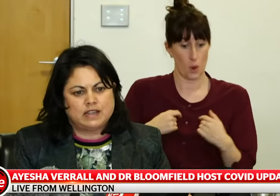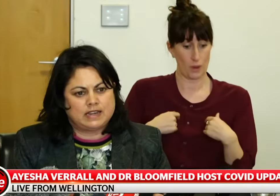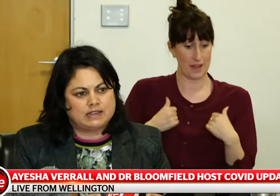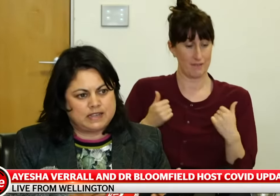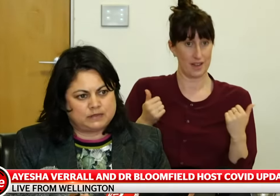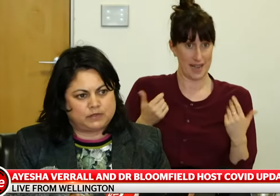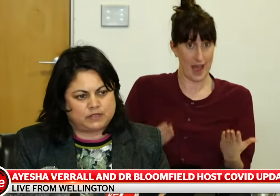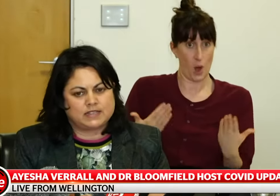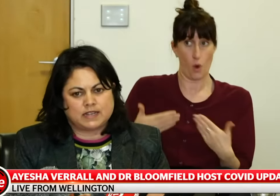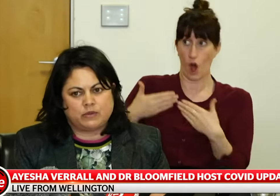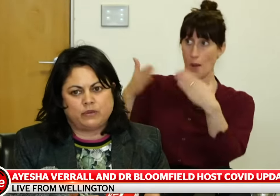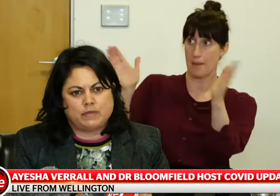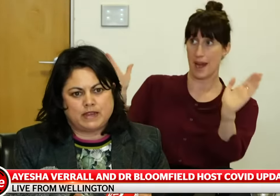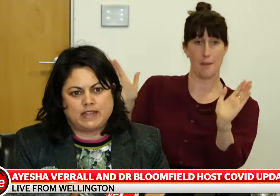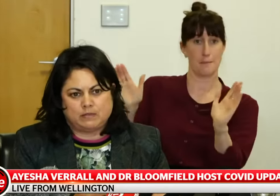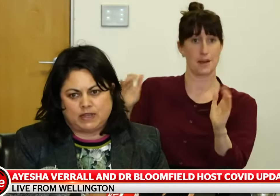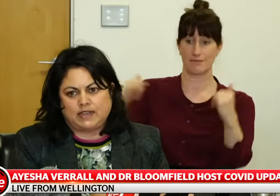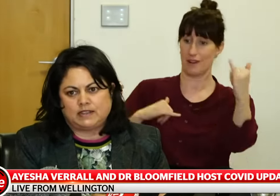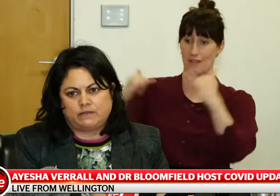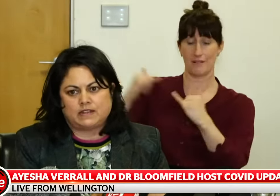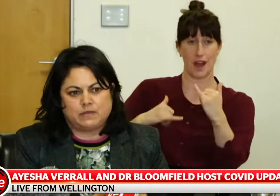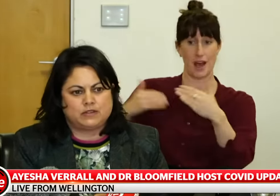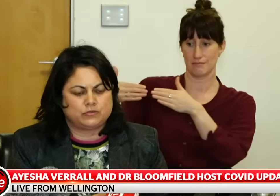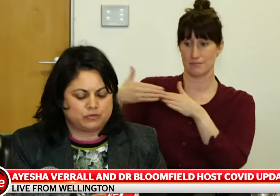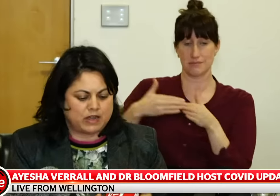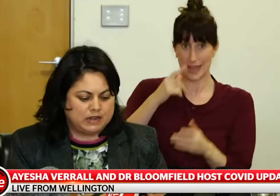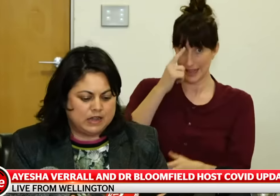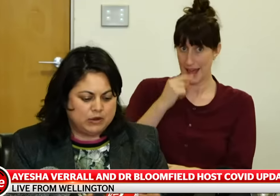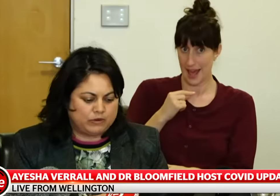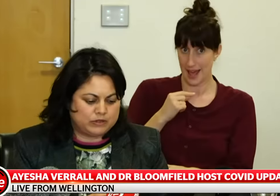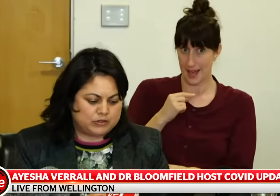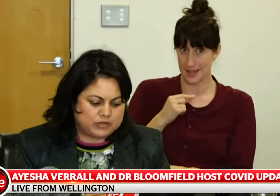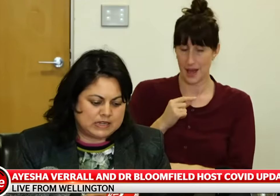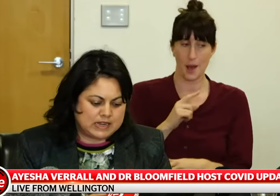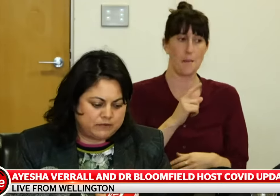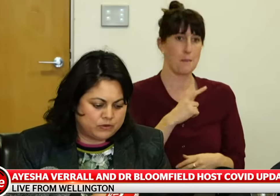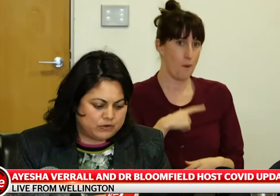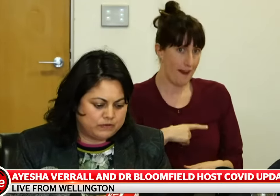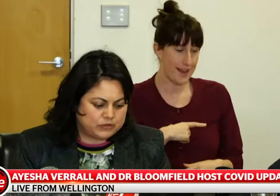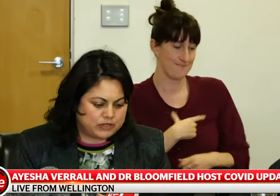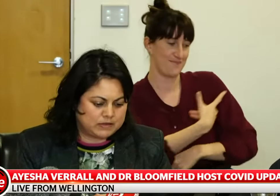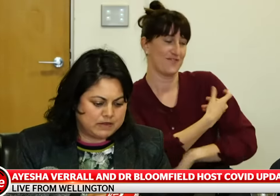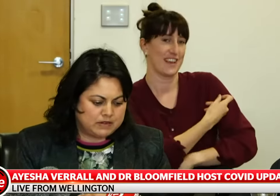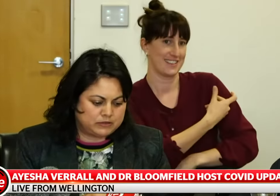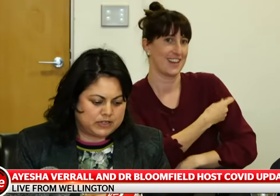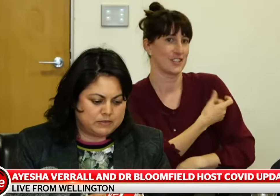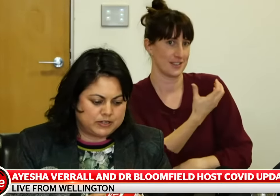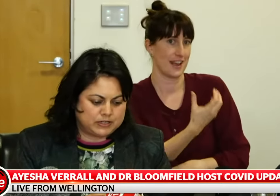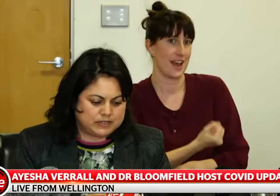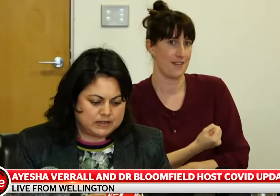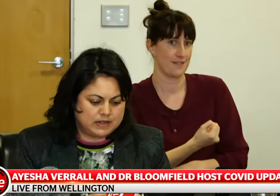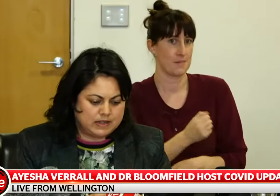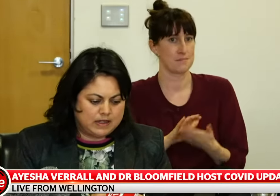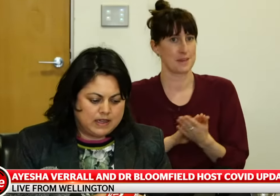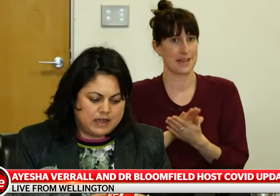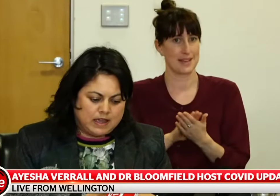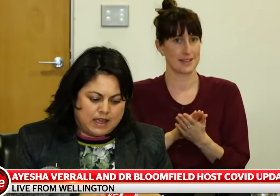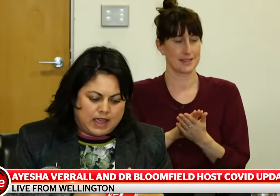vaccination. And that's precisely what we mean here. By getting the fundamentals right, we reduce the need for stricter